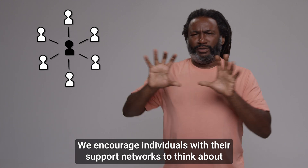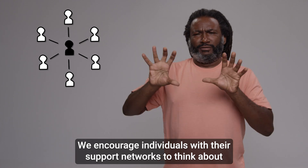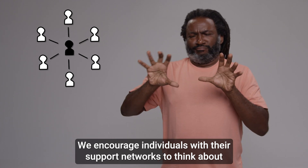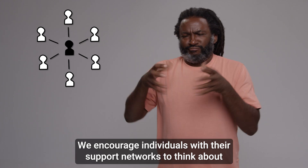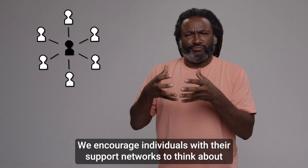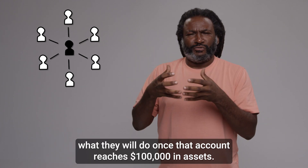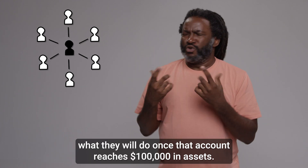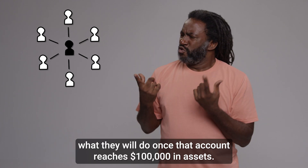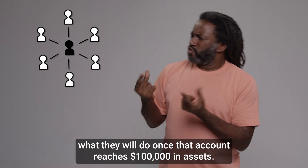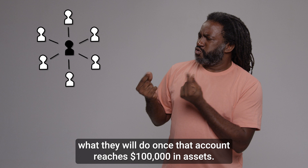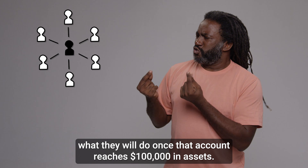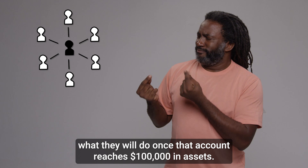in assets.